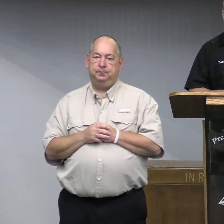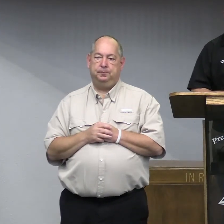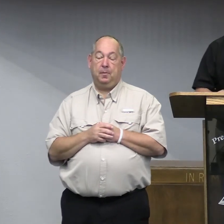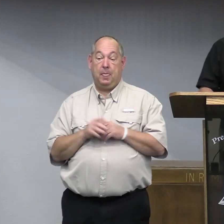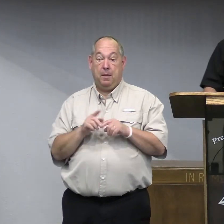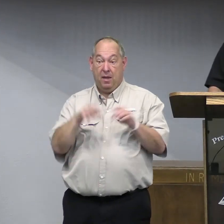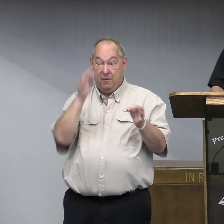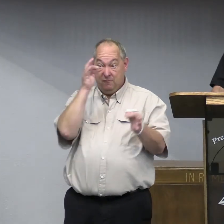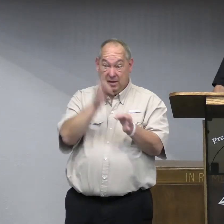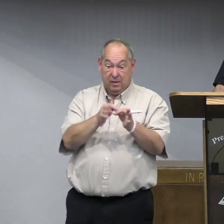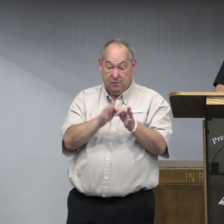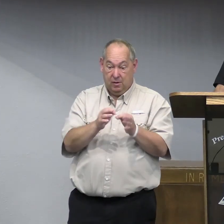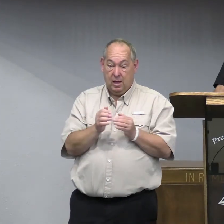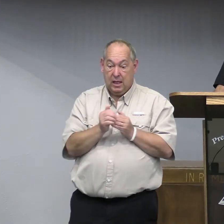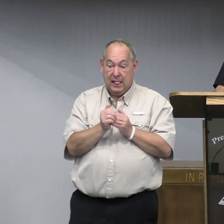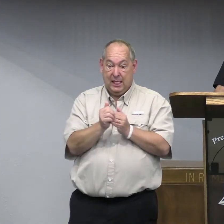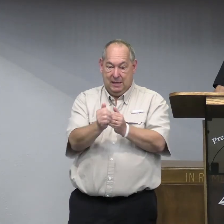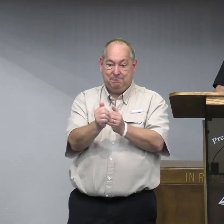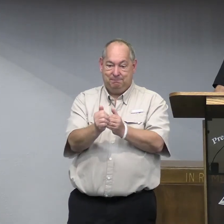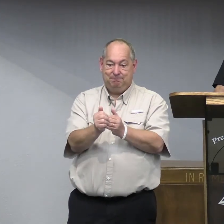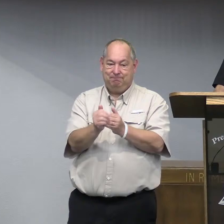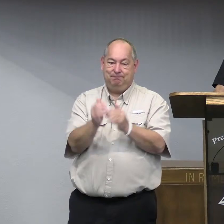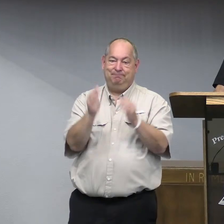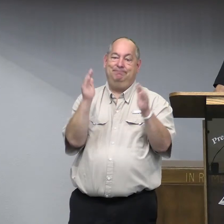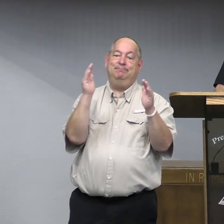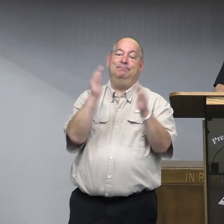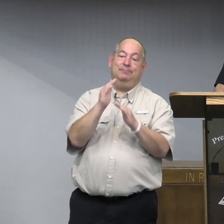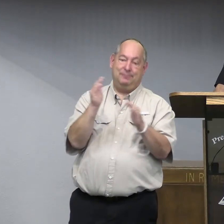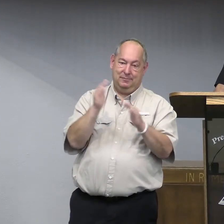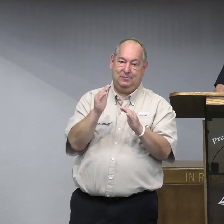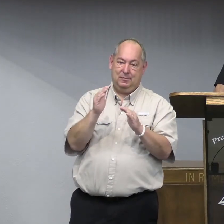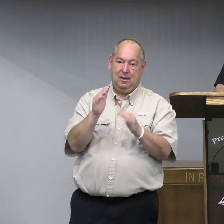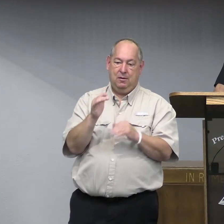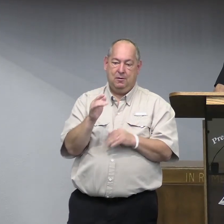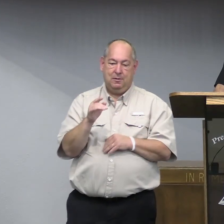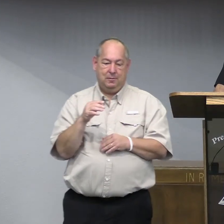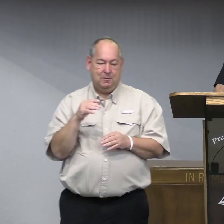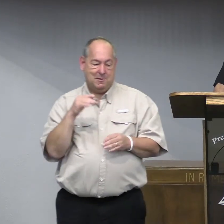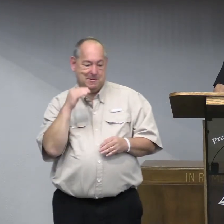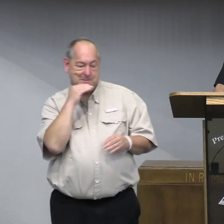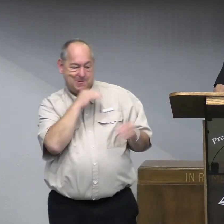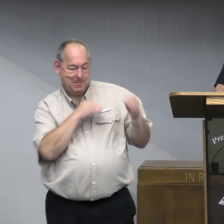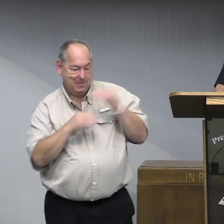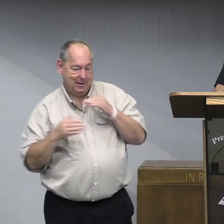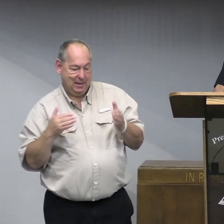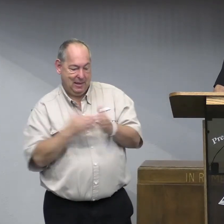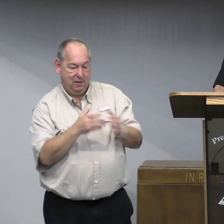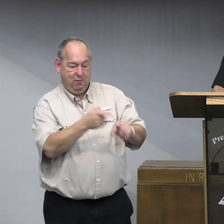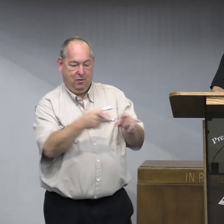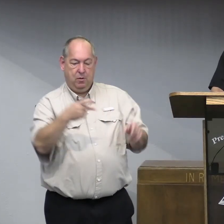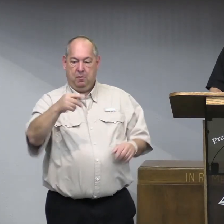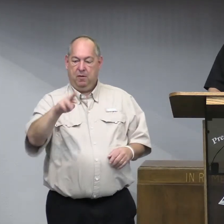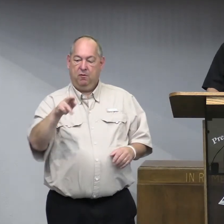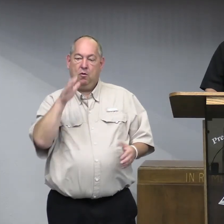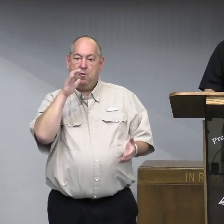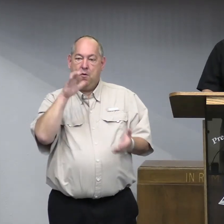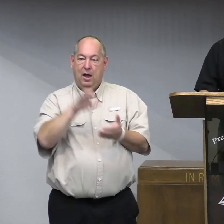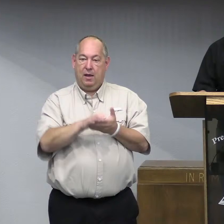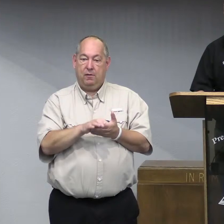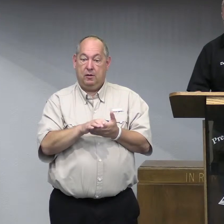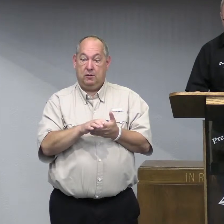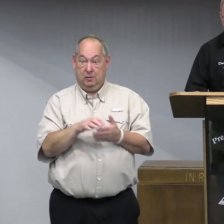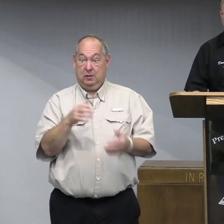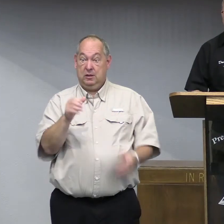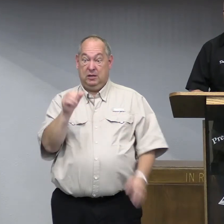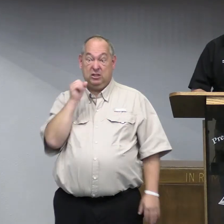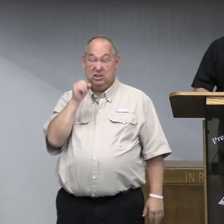But his faithfulness led to consequences. There were false accusations by Potiphar's wife at him. She lied.